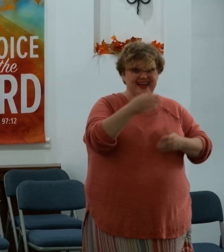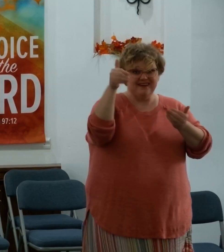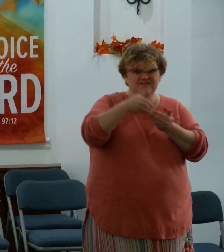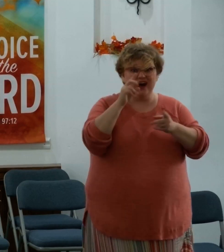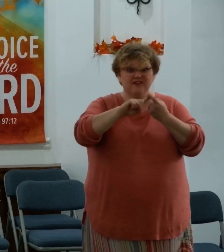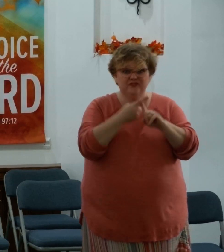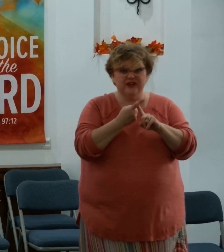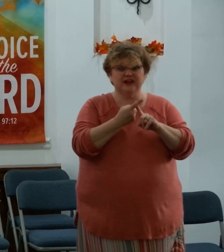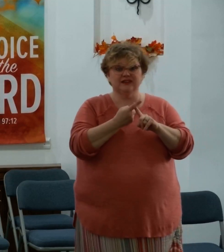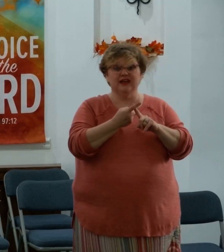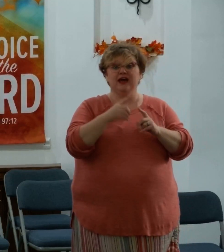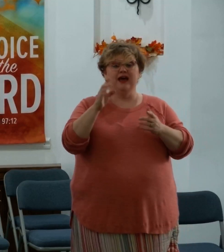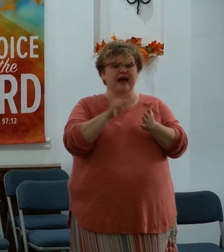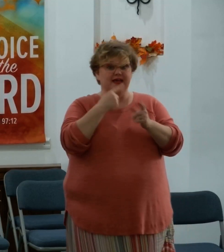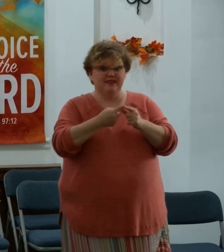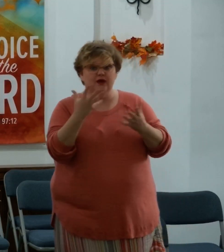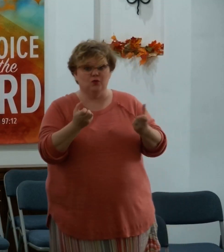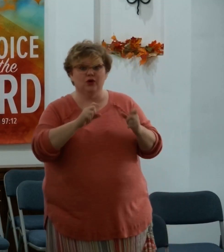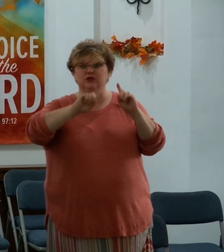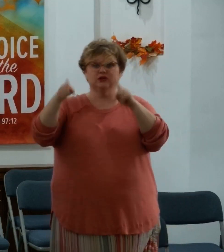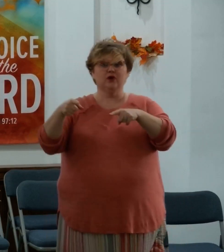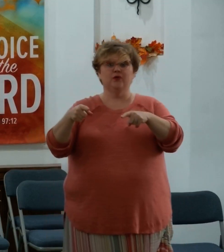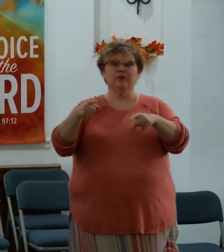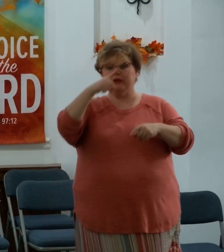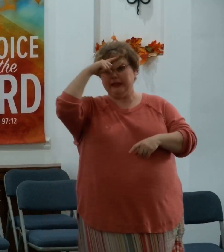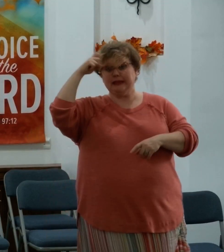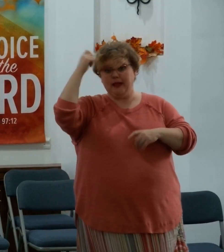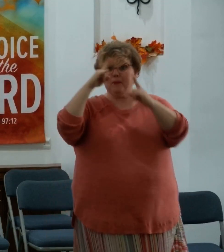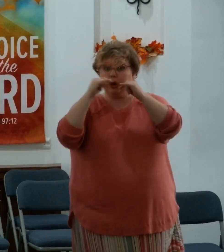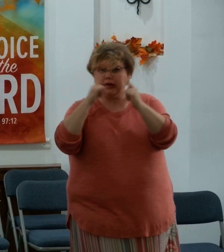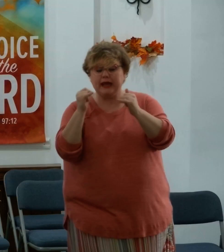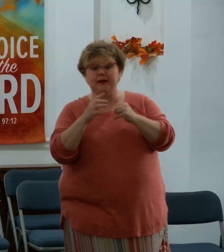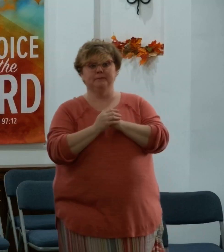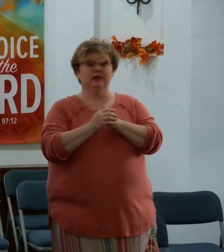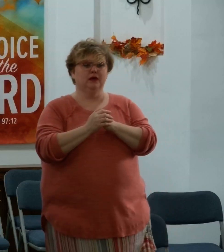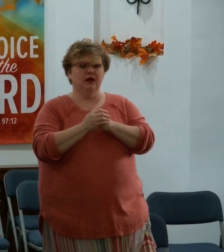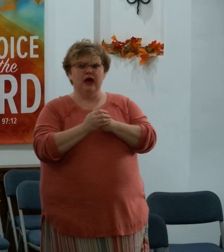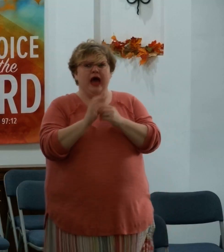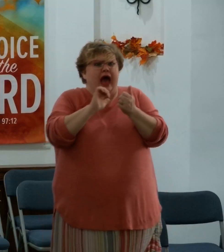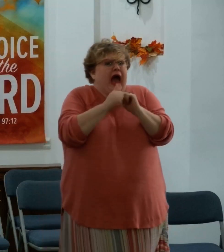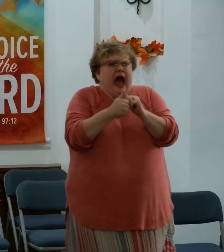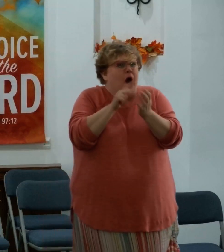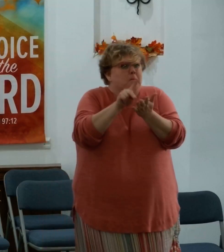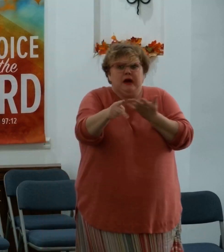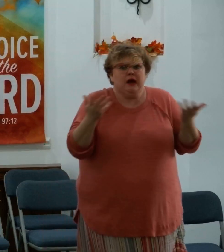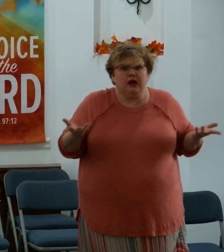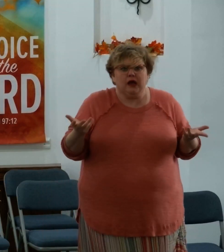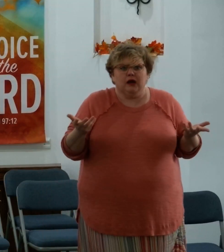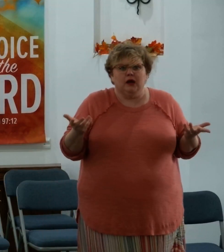will want to take them to summer camp. I hope it's Centrifuge or Missionfuge or something equally as good. How are you going to pay for that?